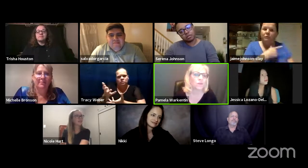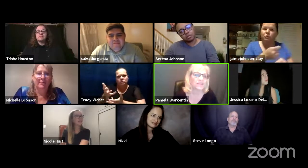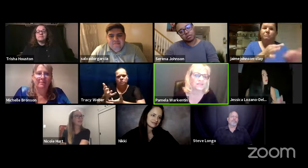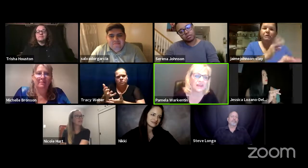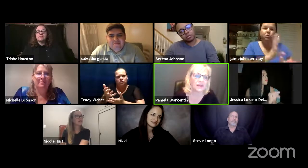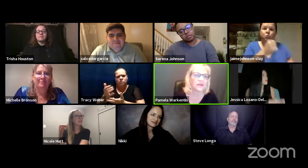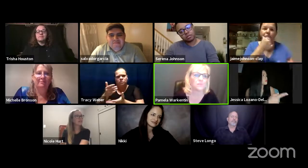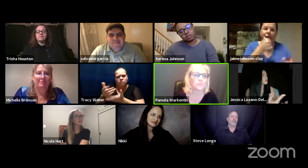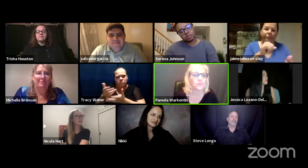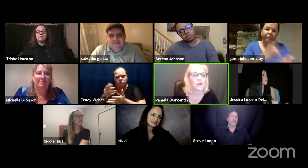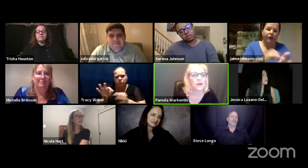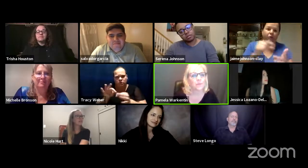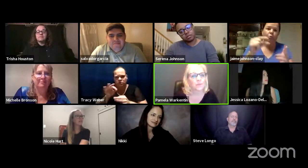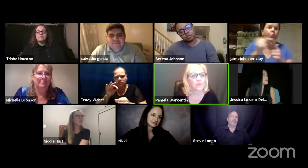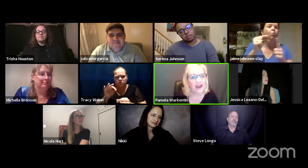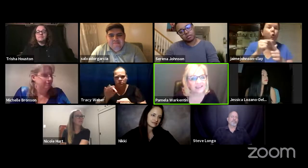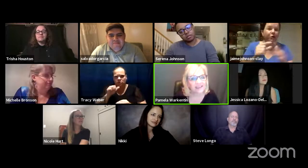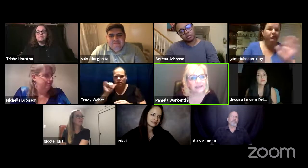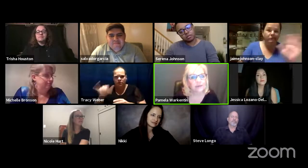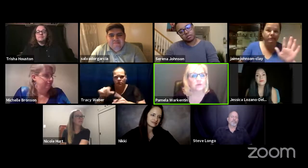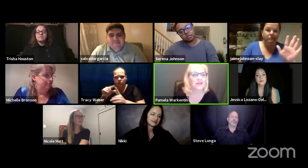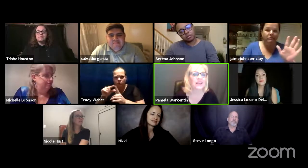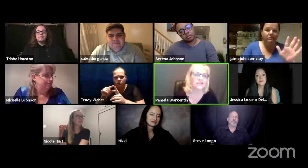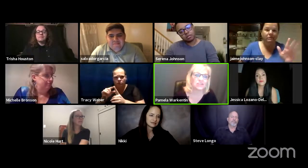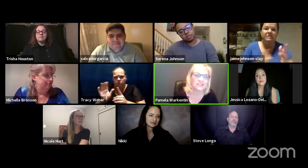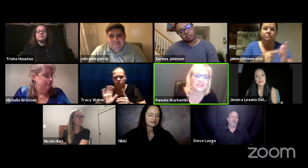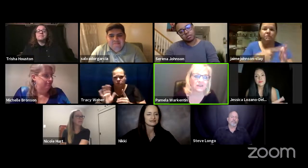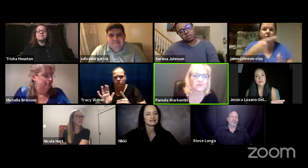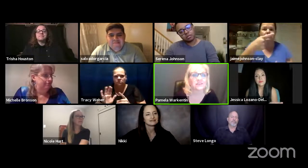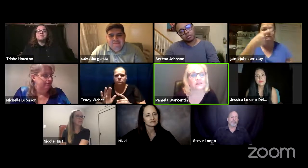with them and practicing communication skills and